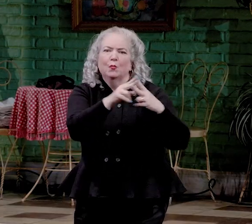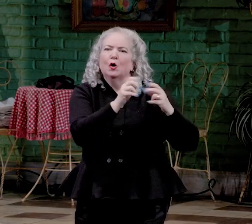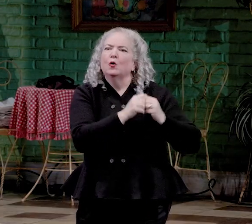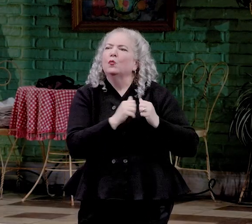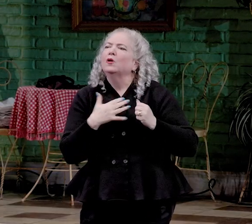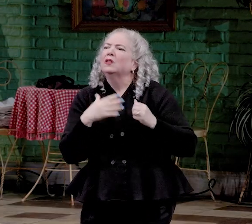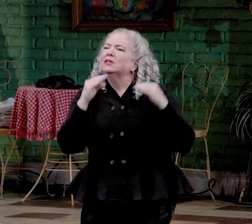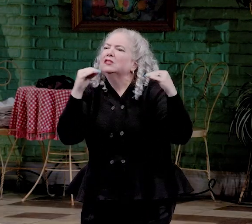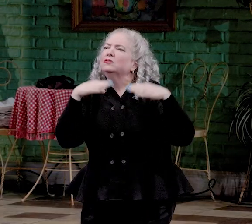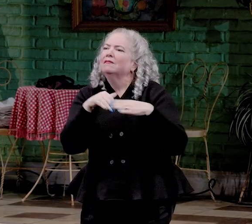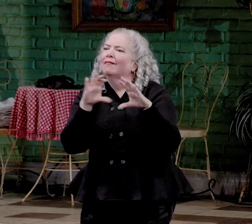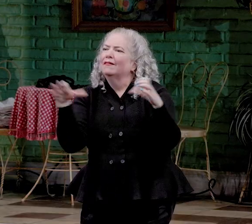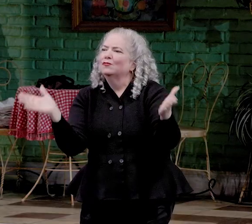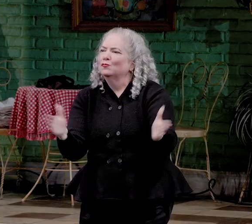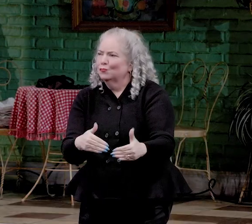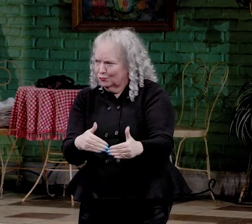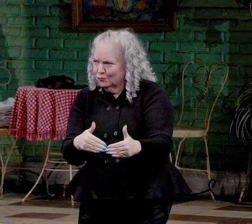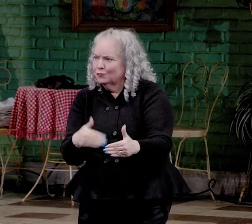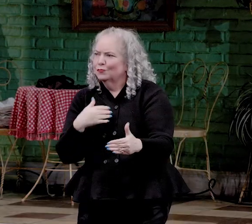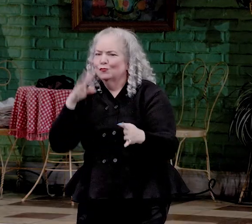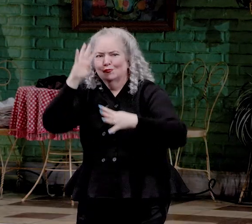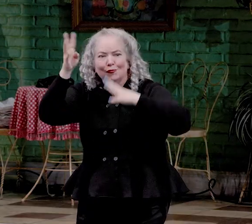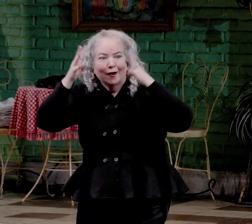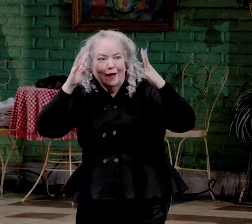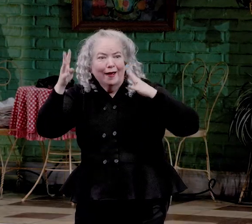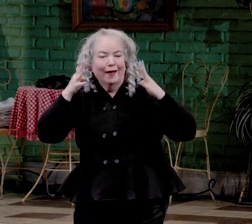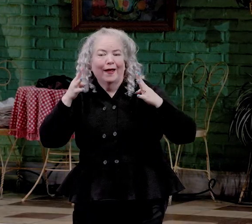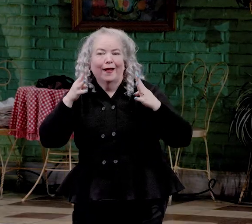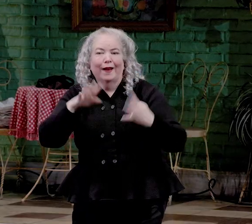in the classroom to create an